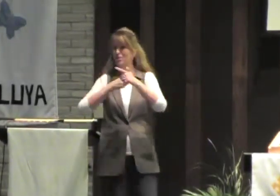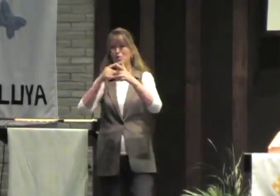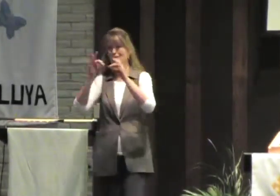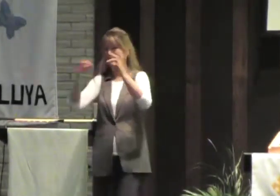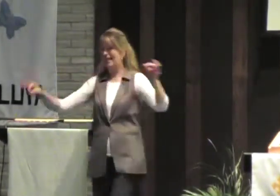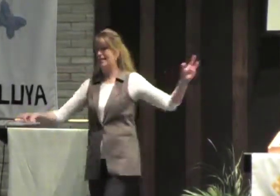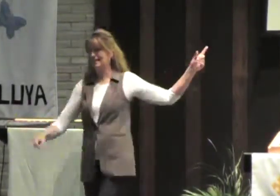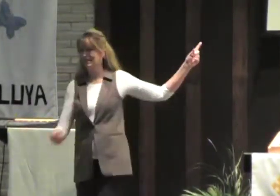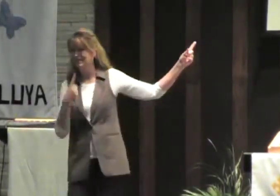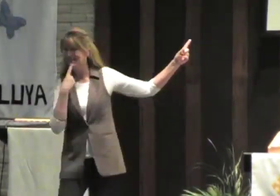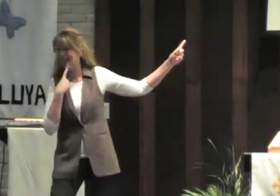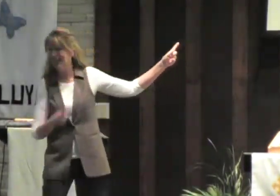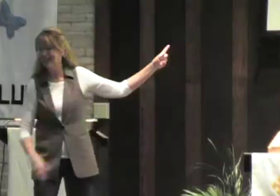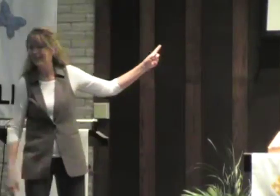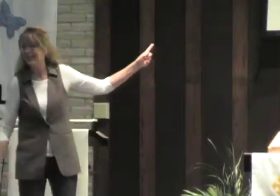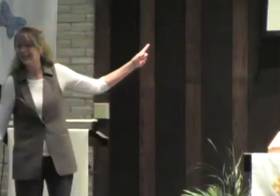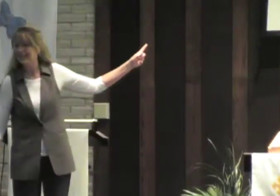It's very important, the first sentence.